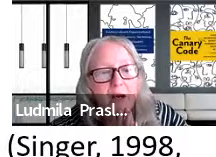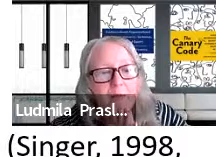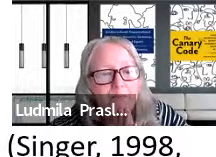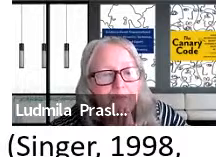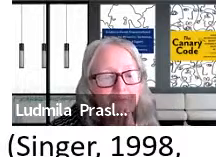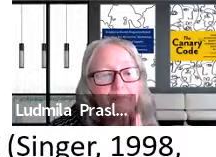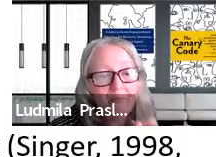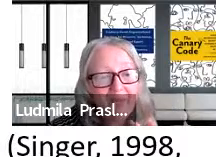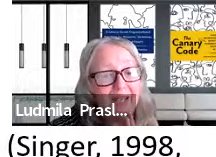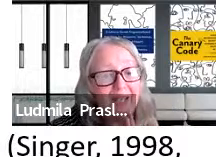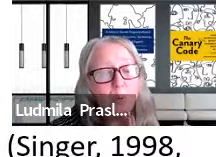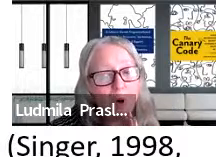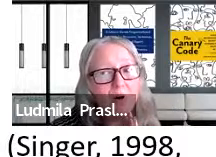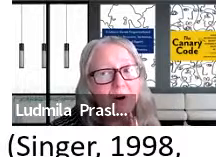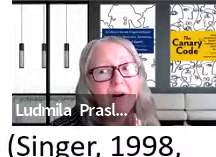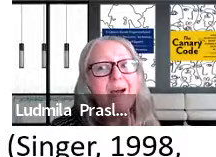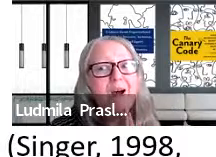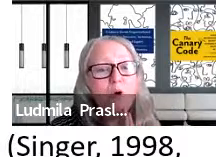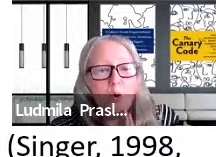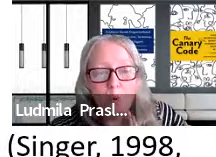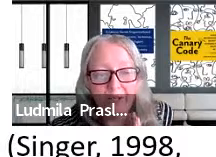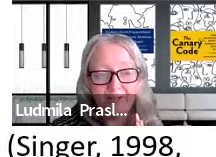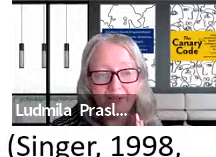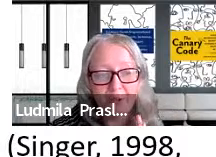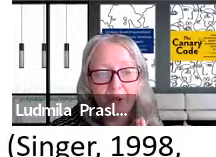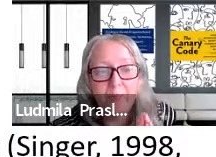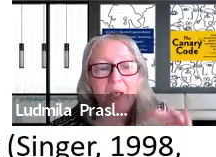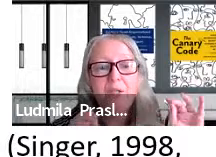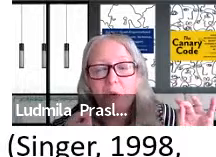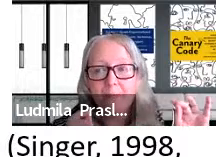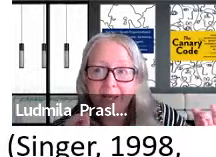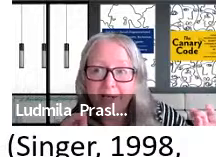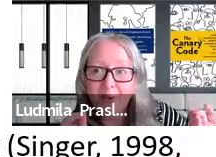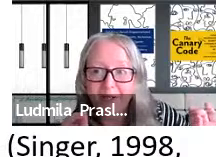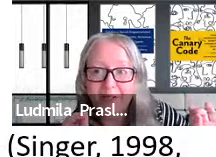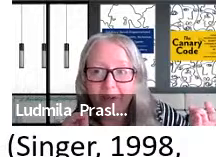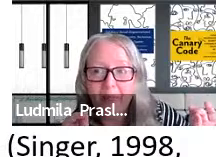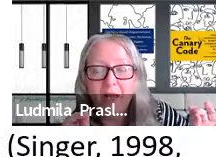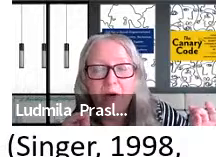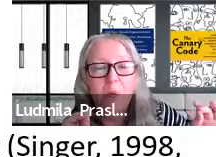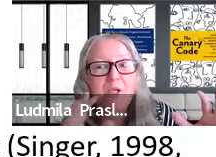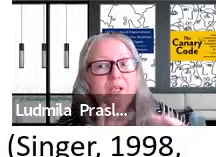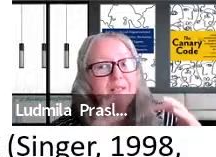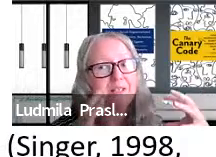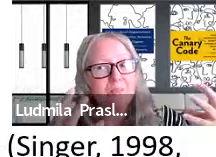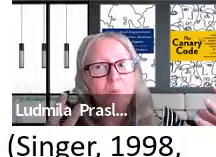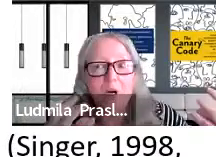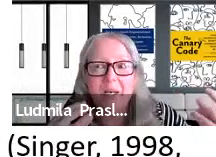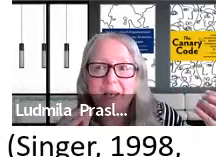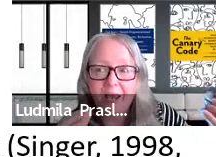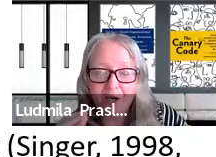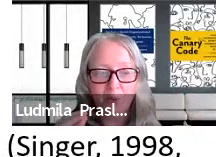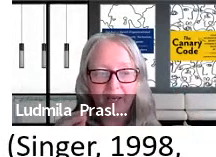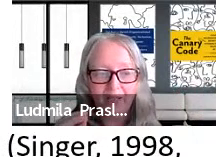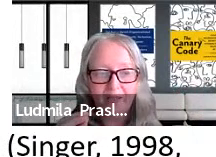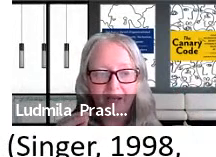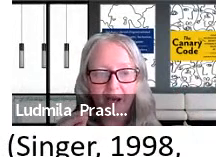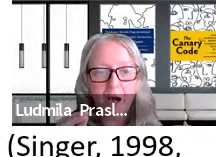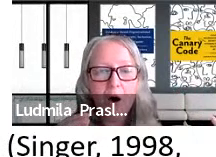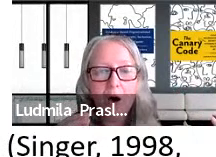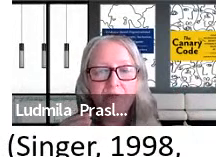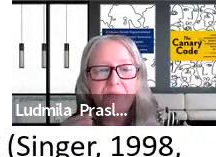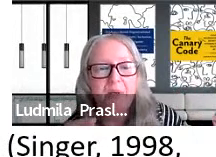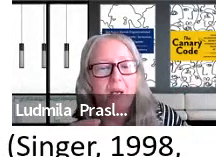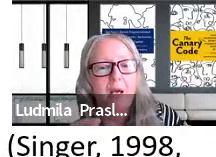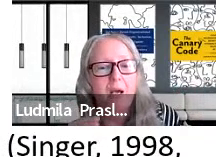then Nick Walker coined the term neurominority, which is this more narrow